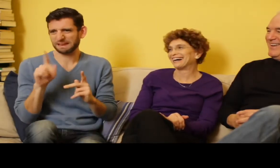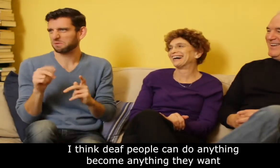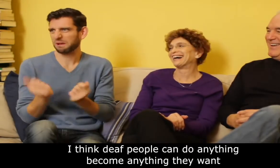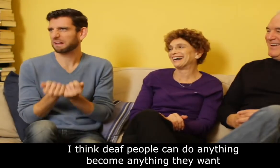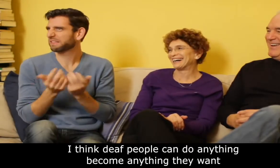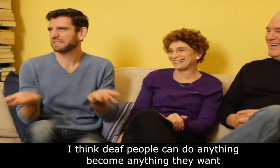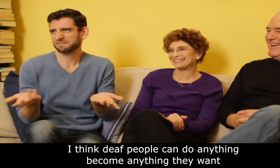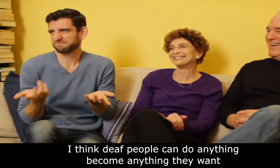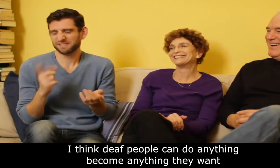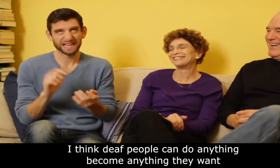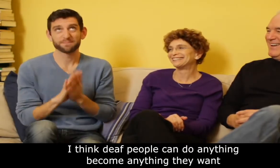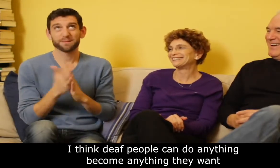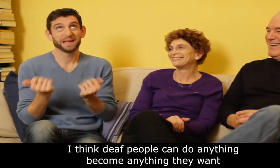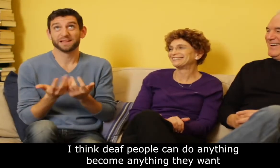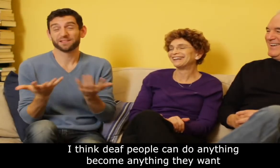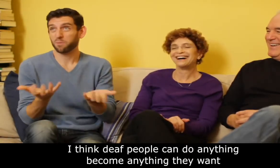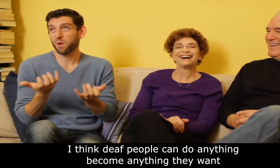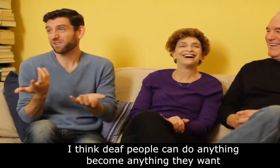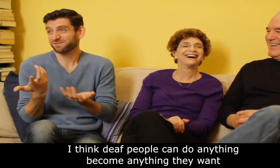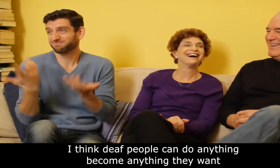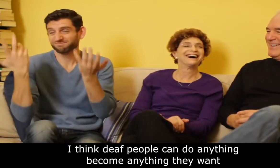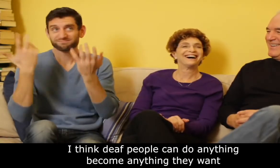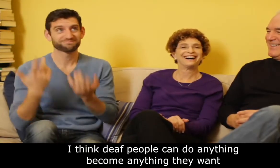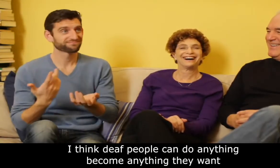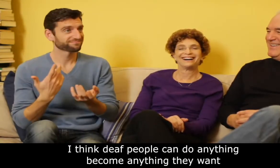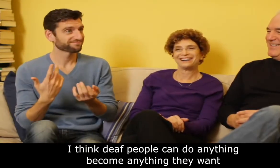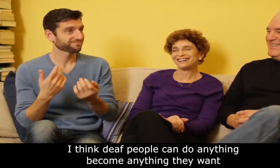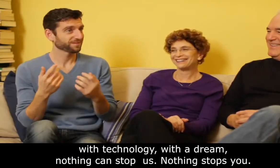I think deaf people can do anything. They can become anything they want to.